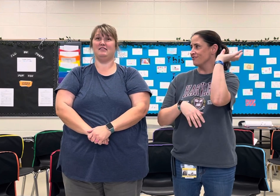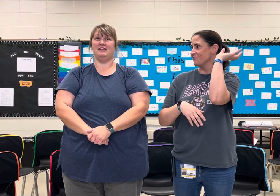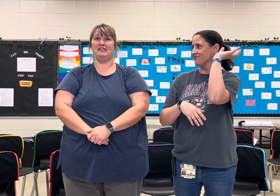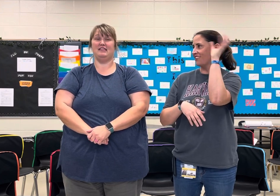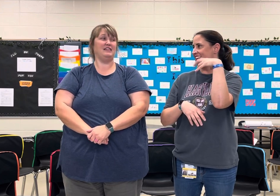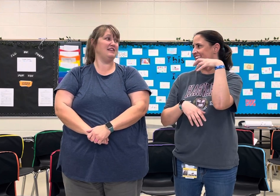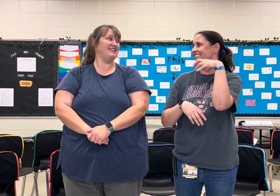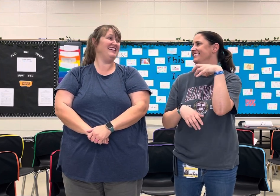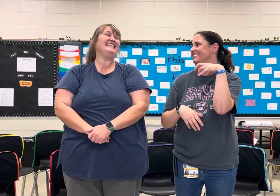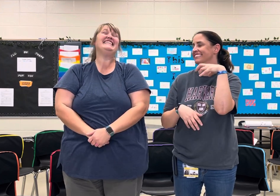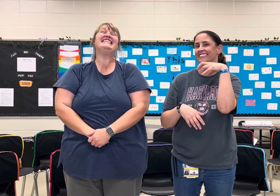Rar.